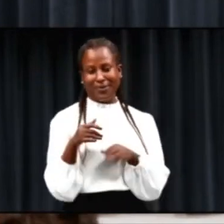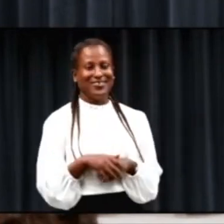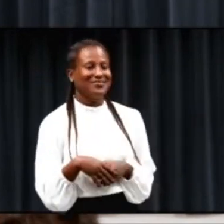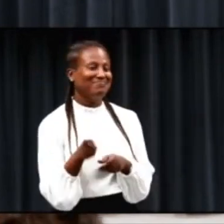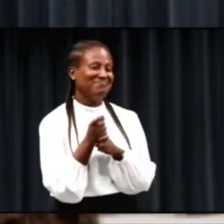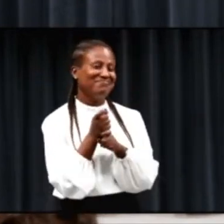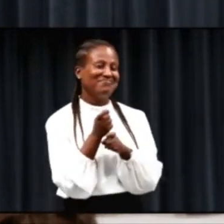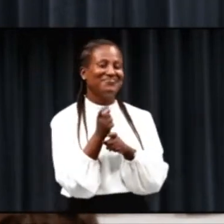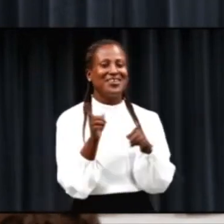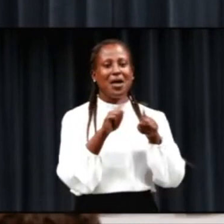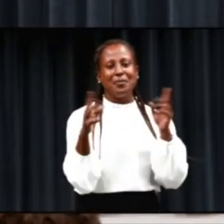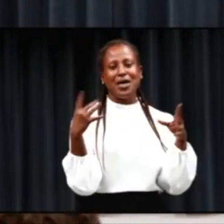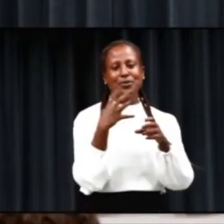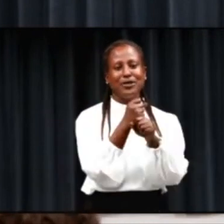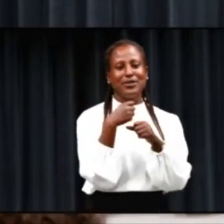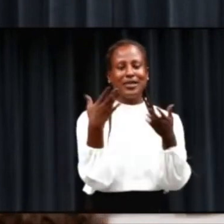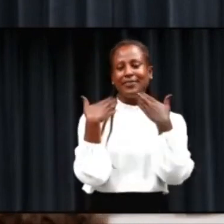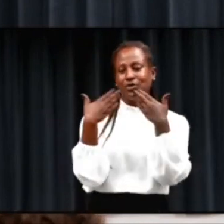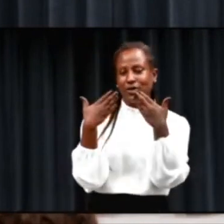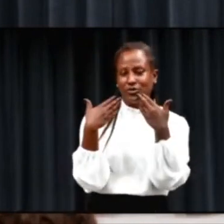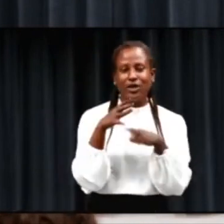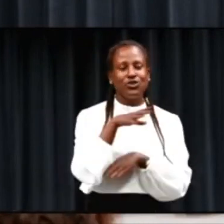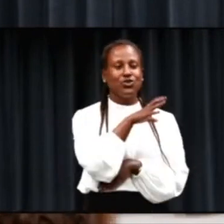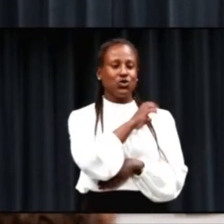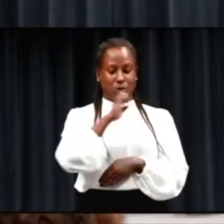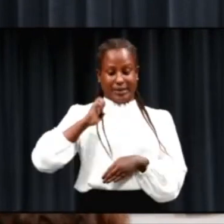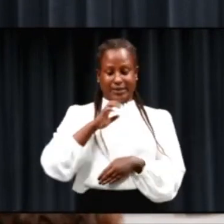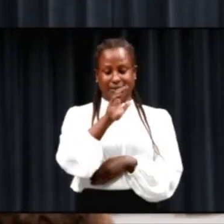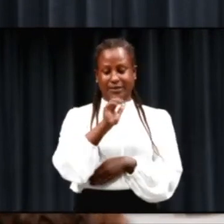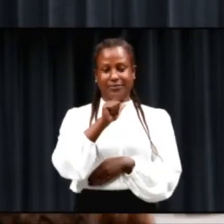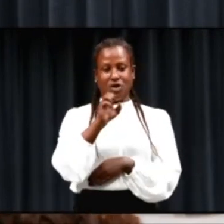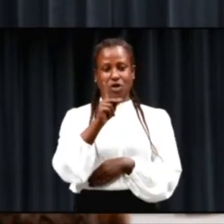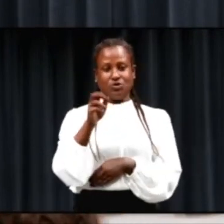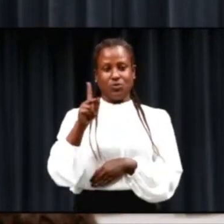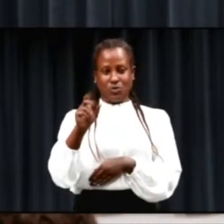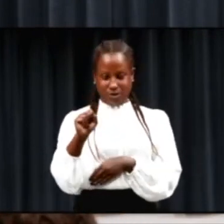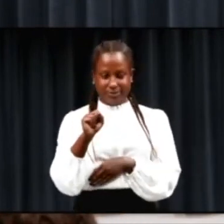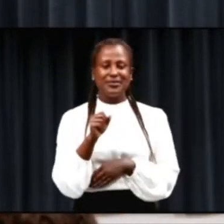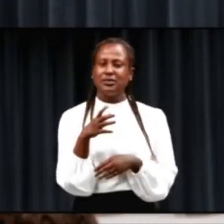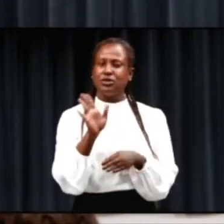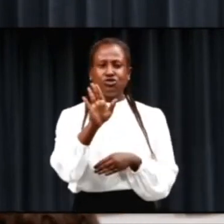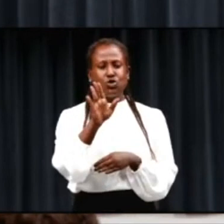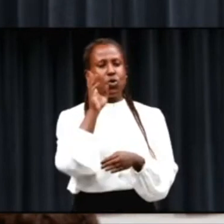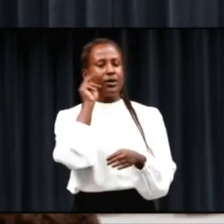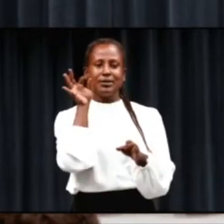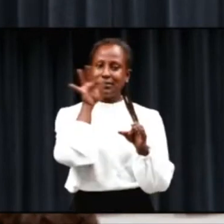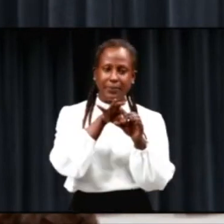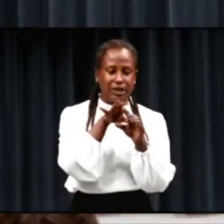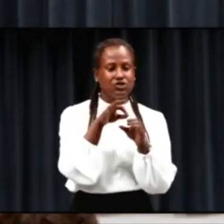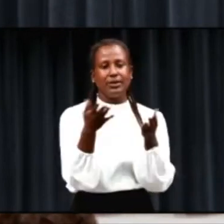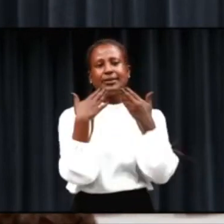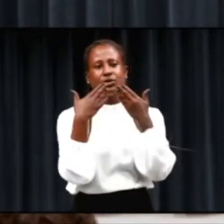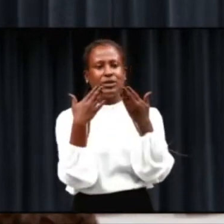Very briefly, first I want to thank County Executive Officer Brooks for your support for this process, your nomination. I could not be